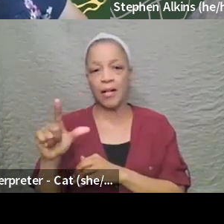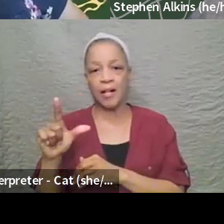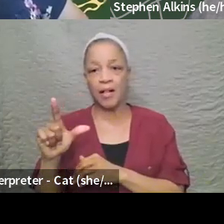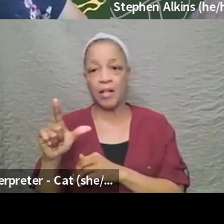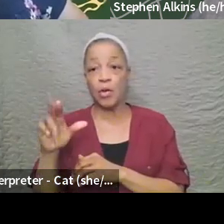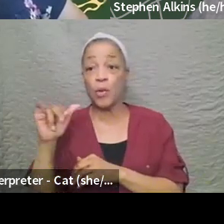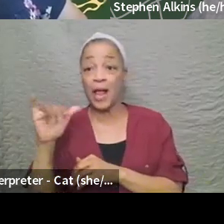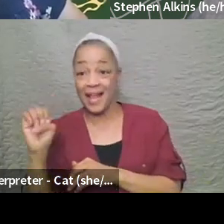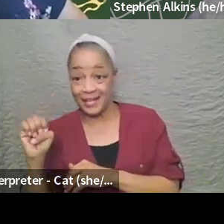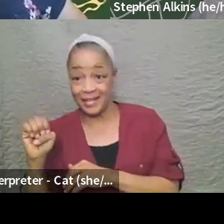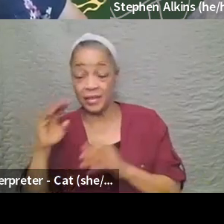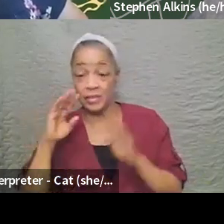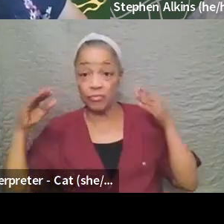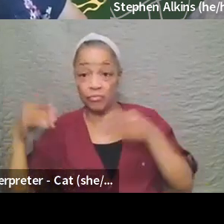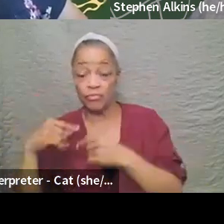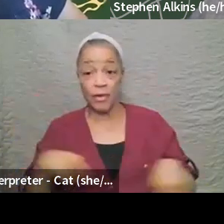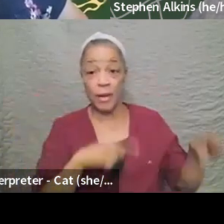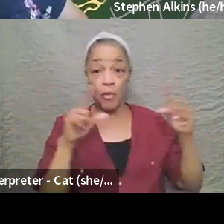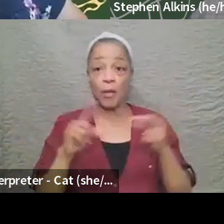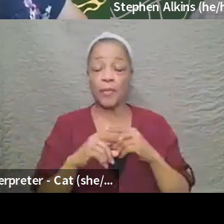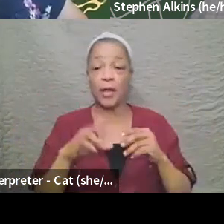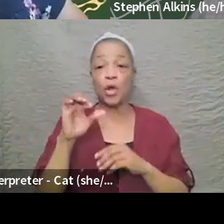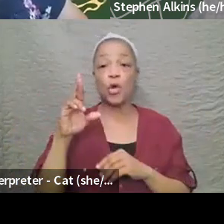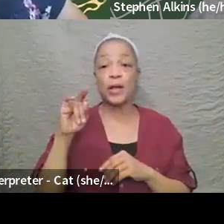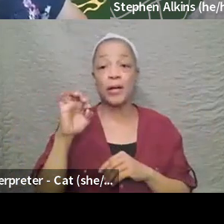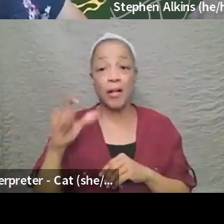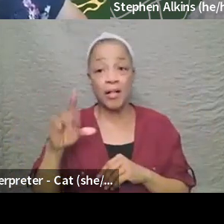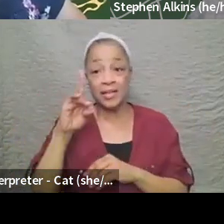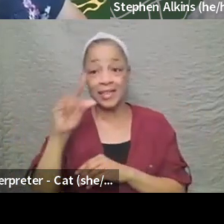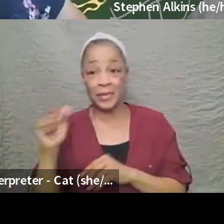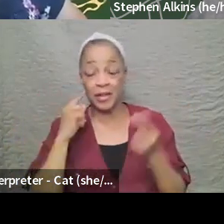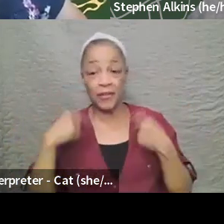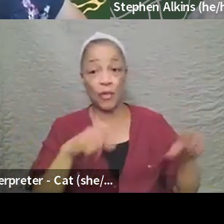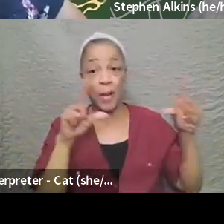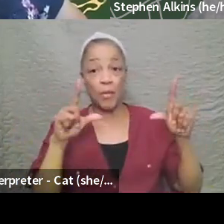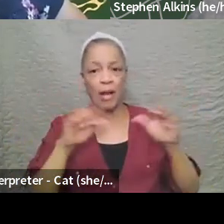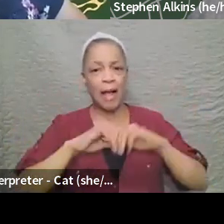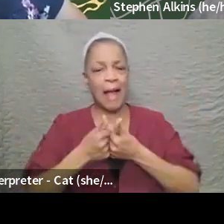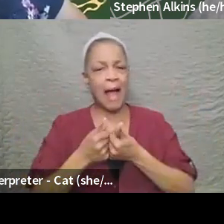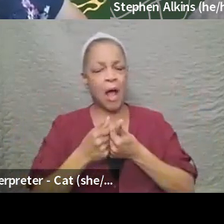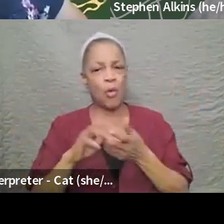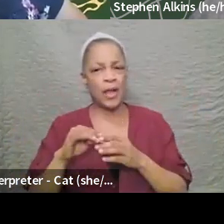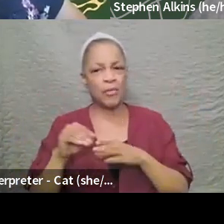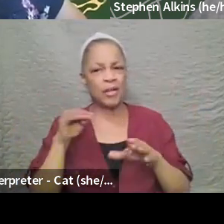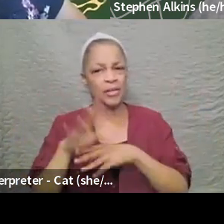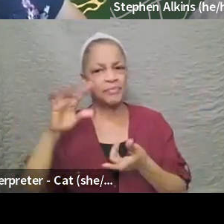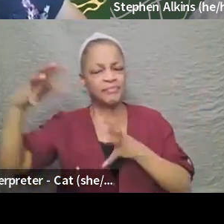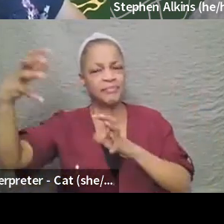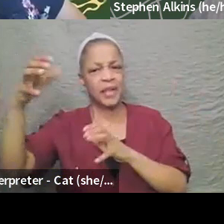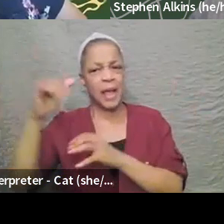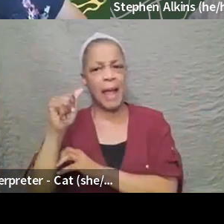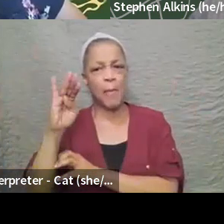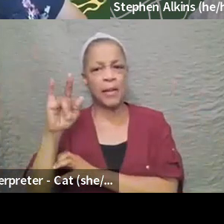disability framework to really think about how we were going to disrupt sort of ableist and also